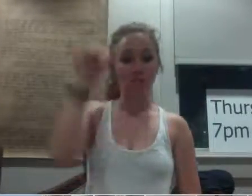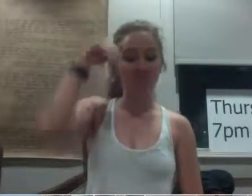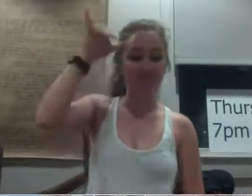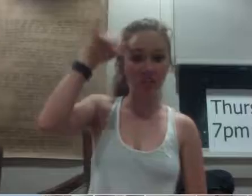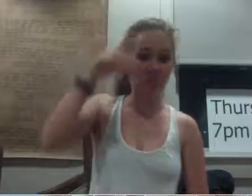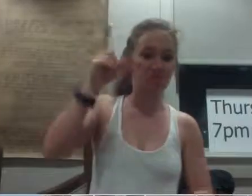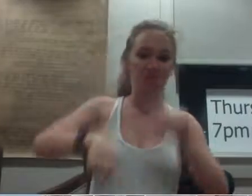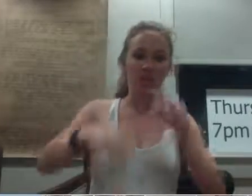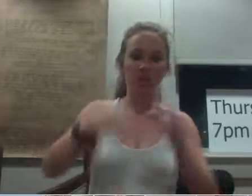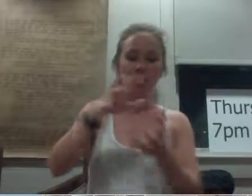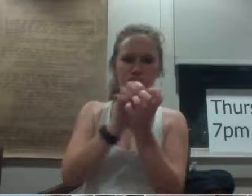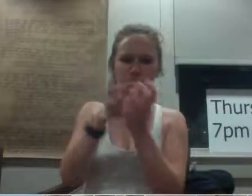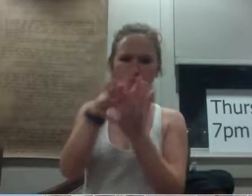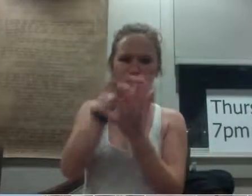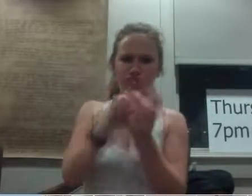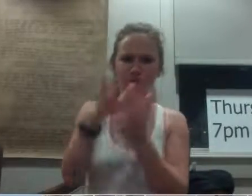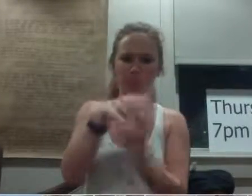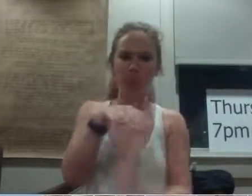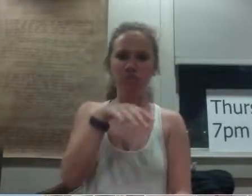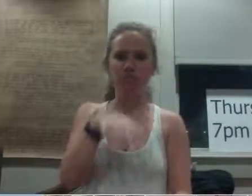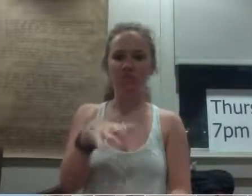If we didn't have bacteria, cows wouldn't be able to eat.